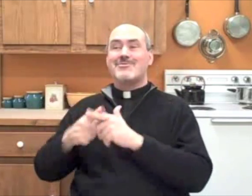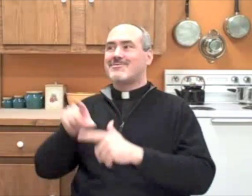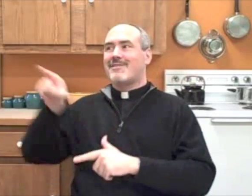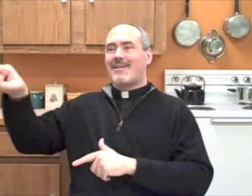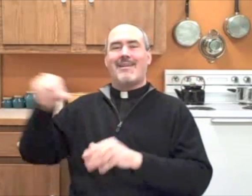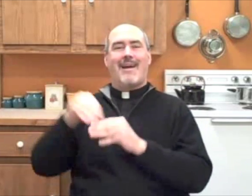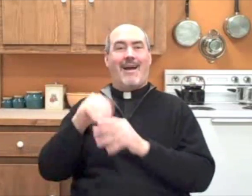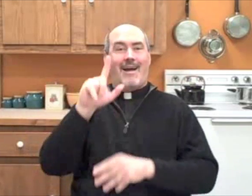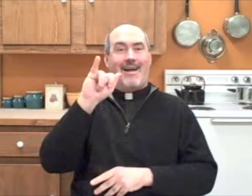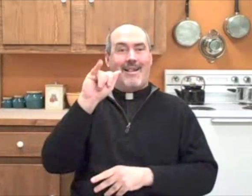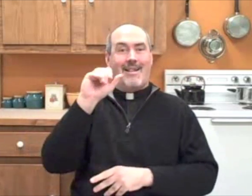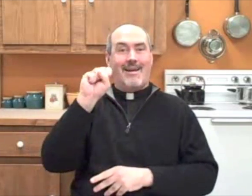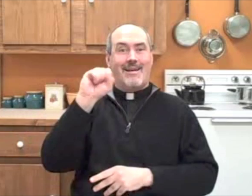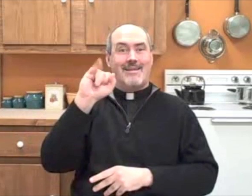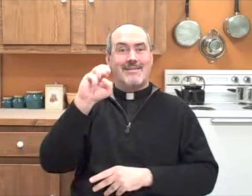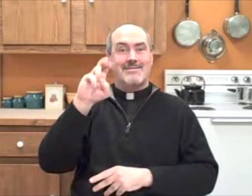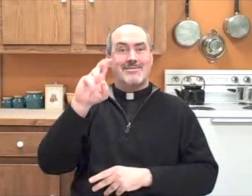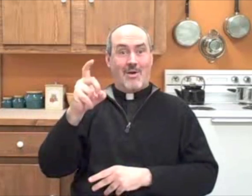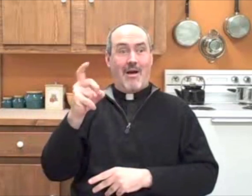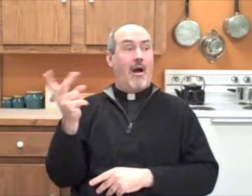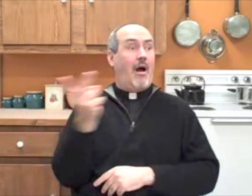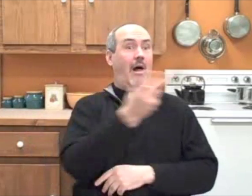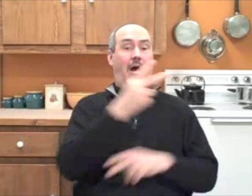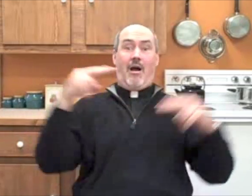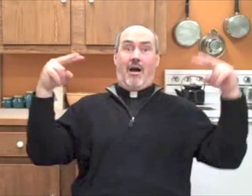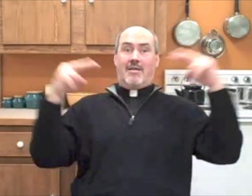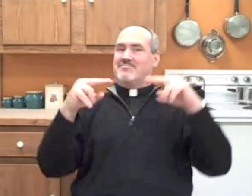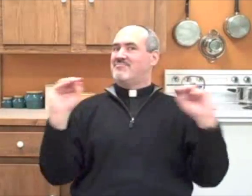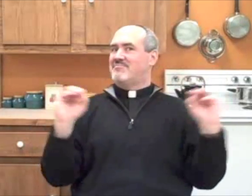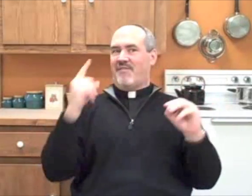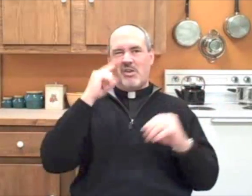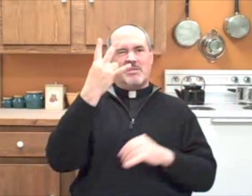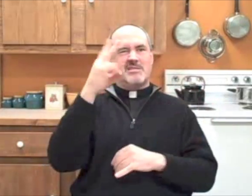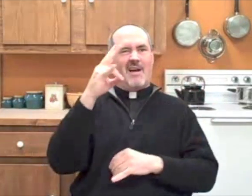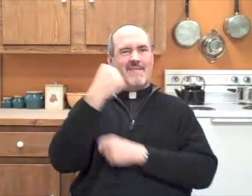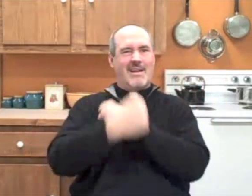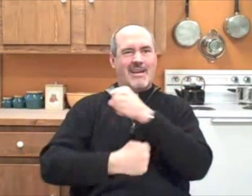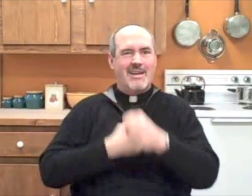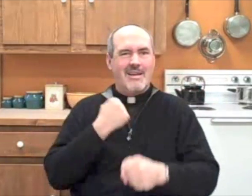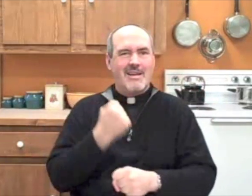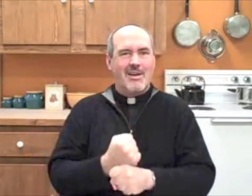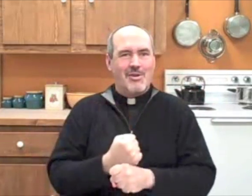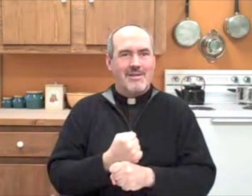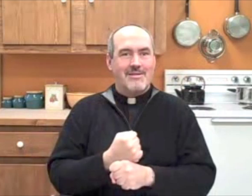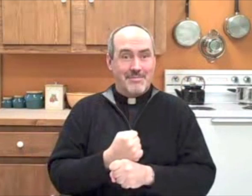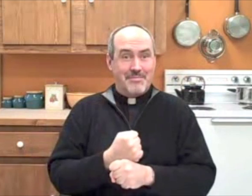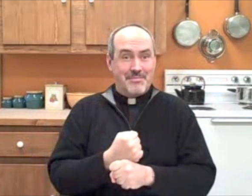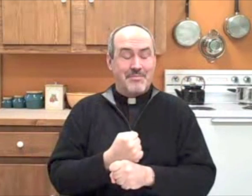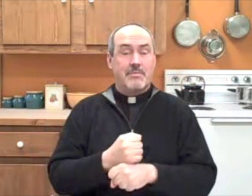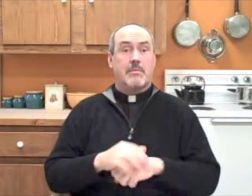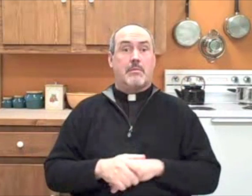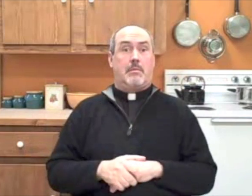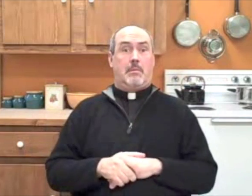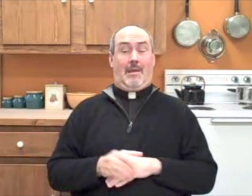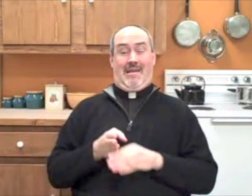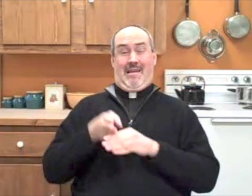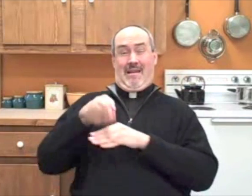Because Leonie was in the town of Caen and her sisters were in Lisieux, they didn't see each other for a whole